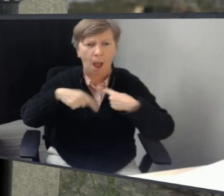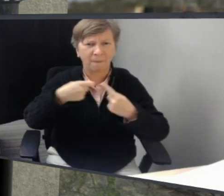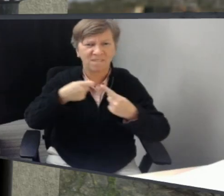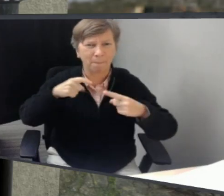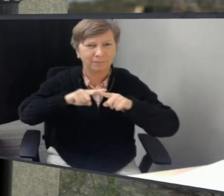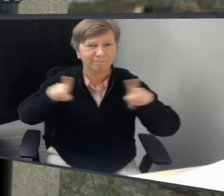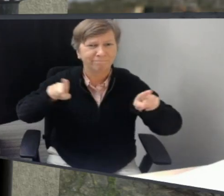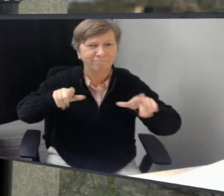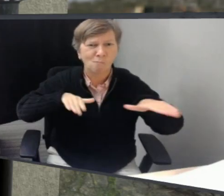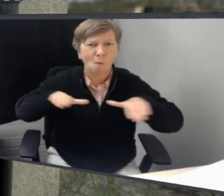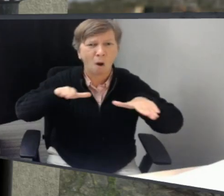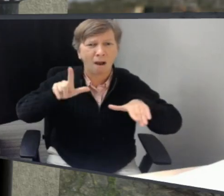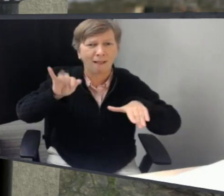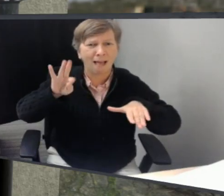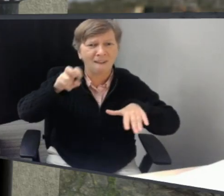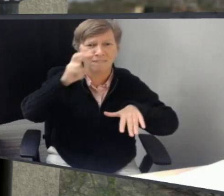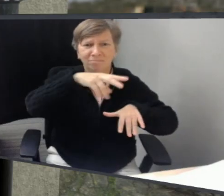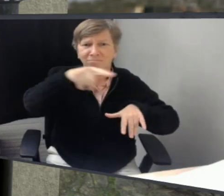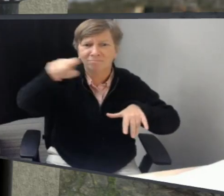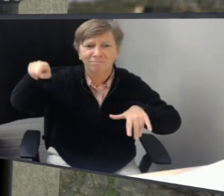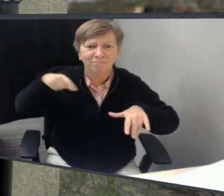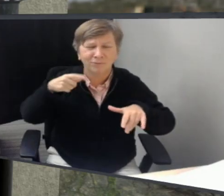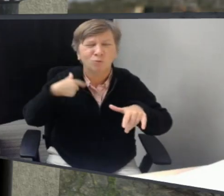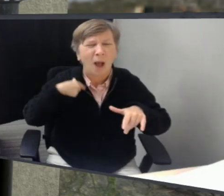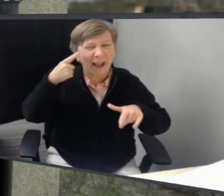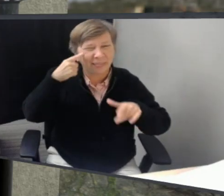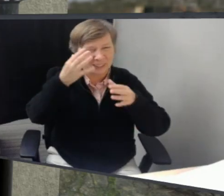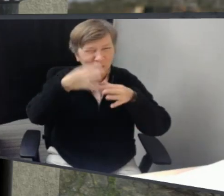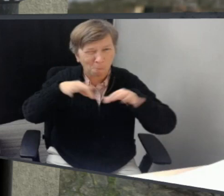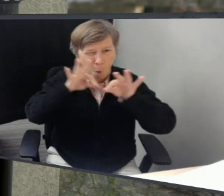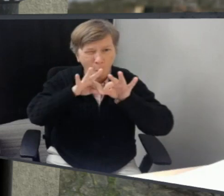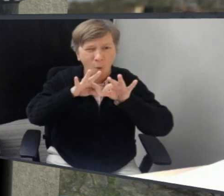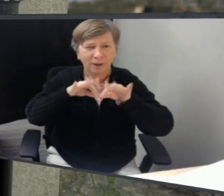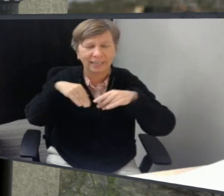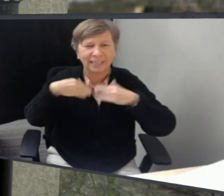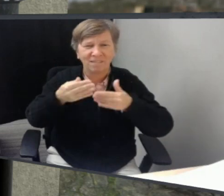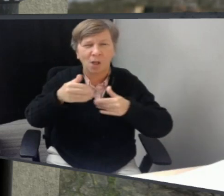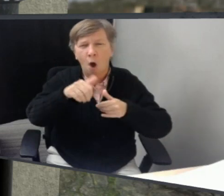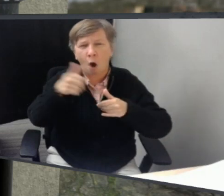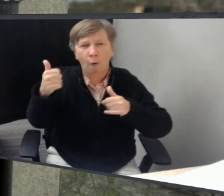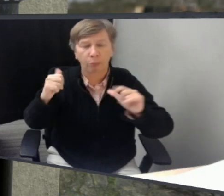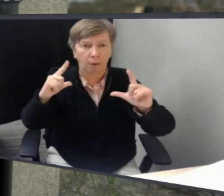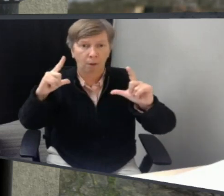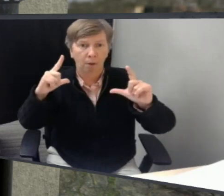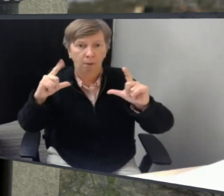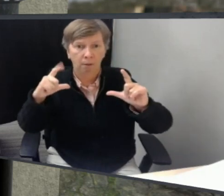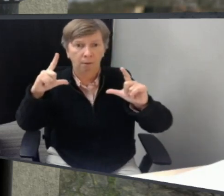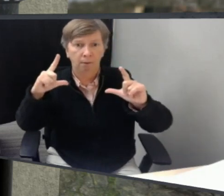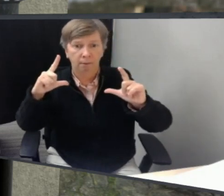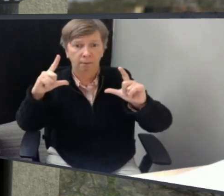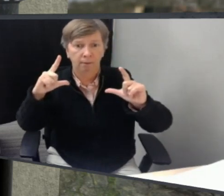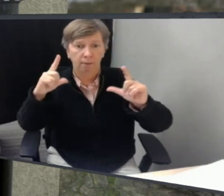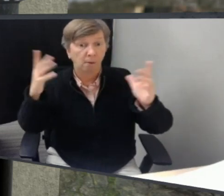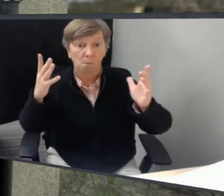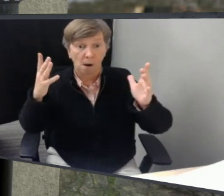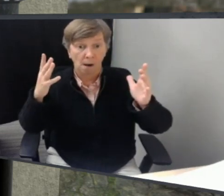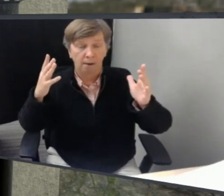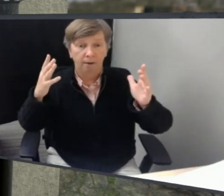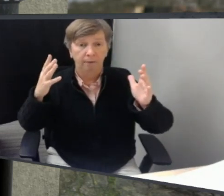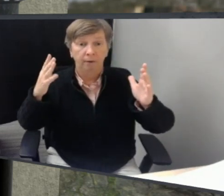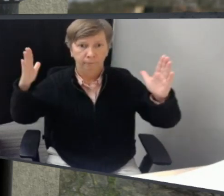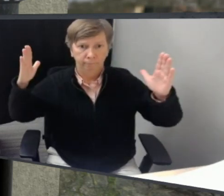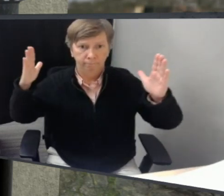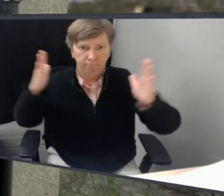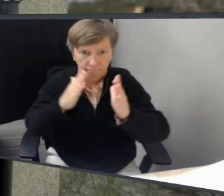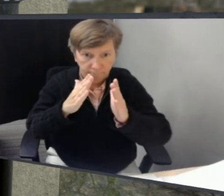So I imagined people gathering on hubs and people coming from many different walks of life. So I think that it's also important